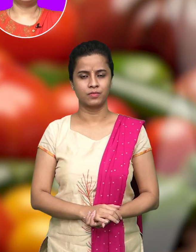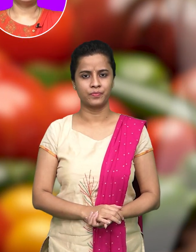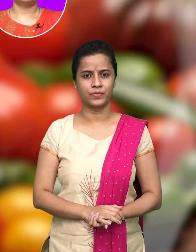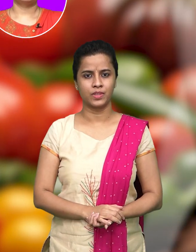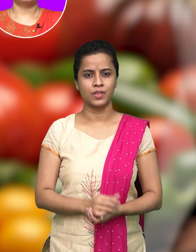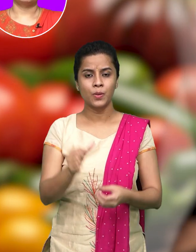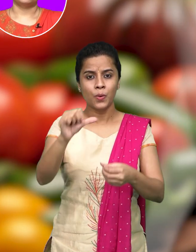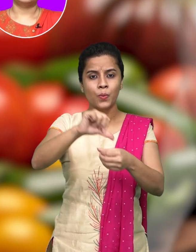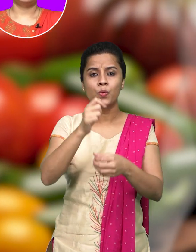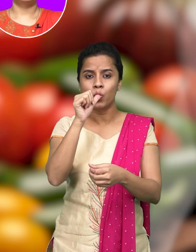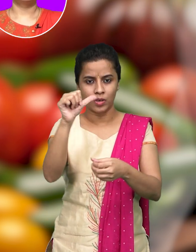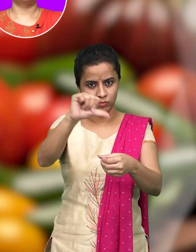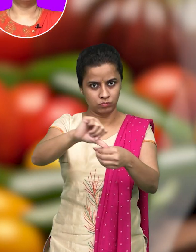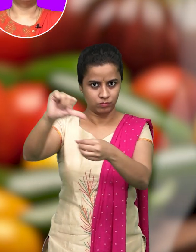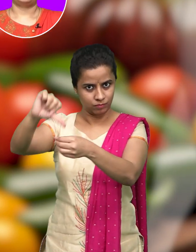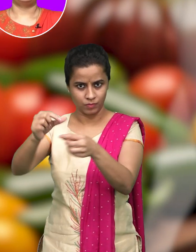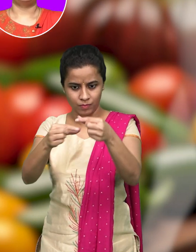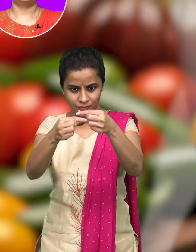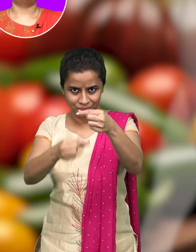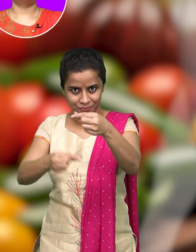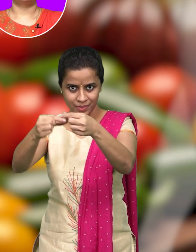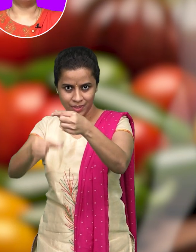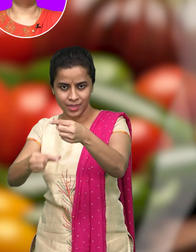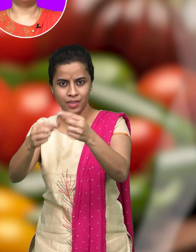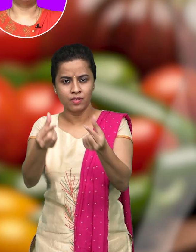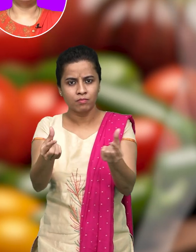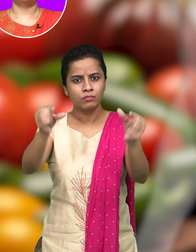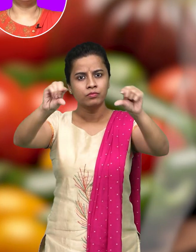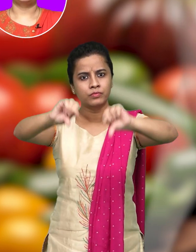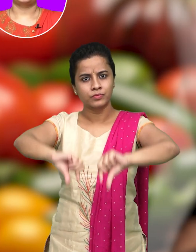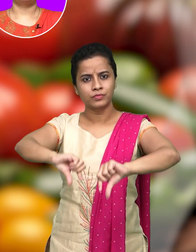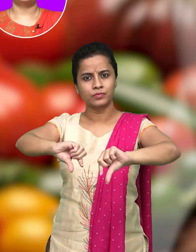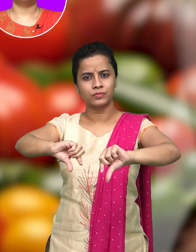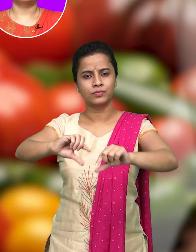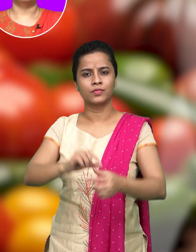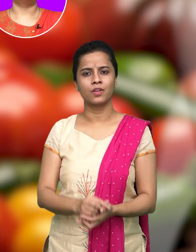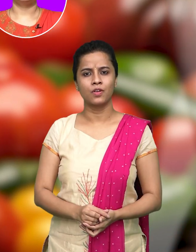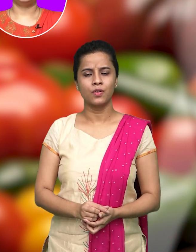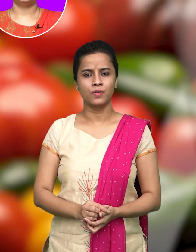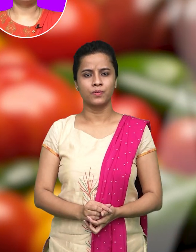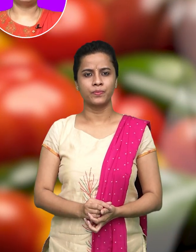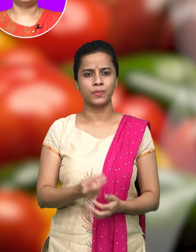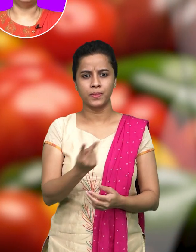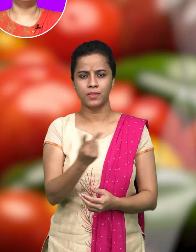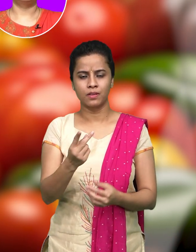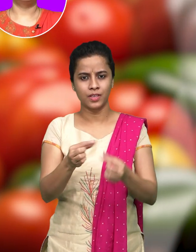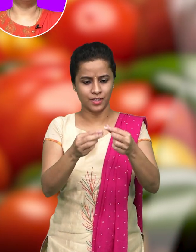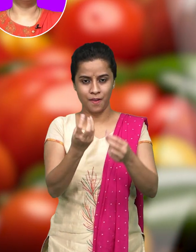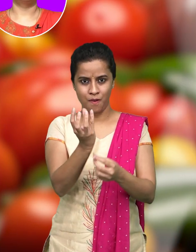Fill the test tubes with water and invert them over the narrow ends of each